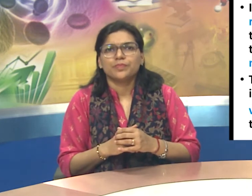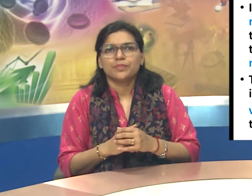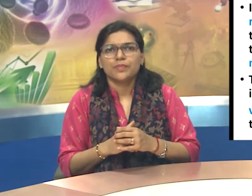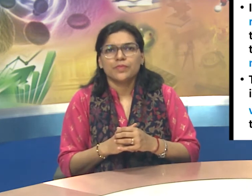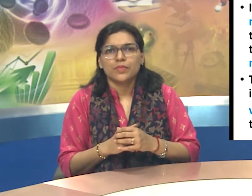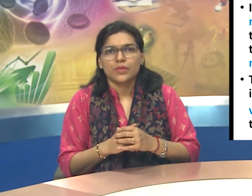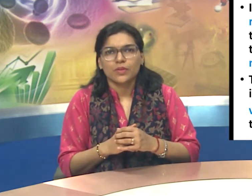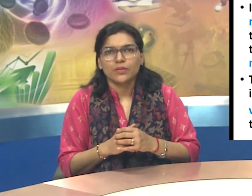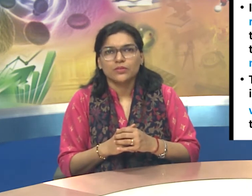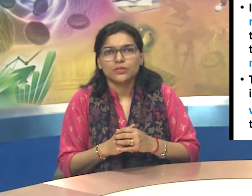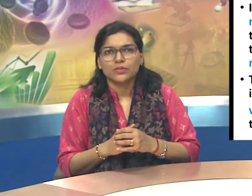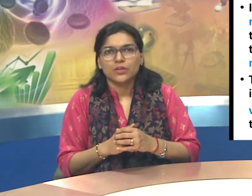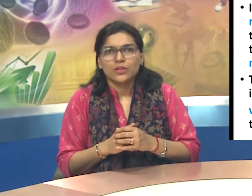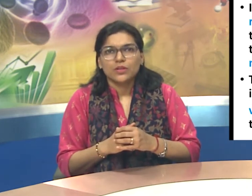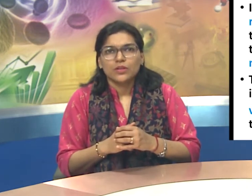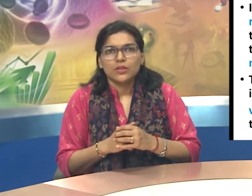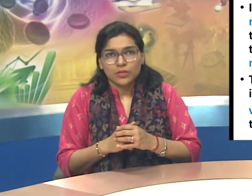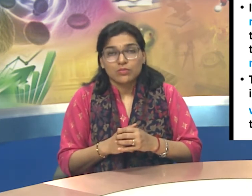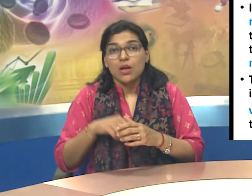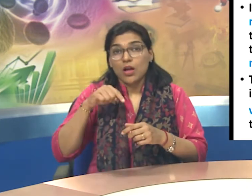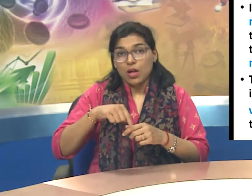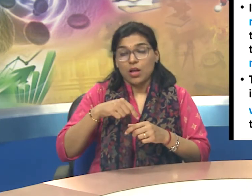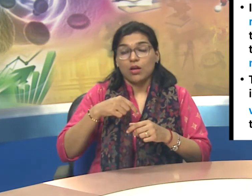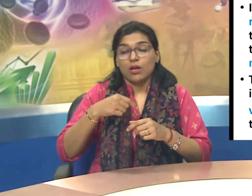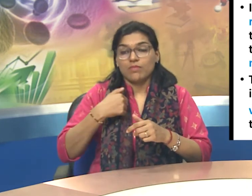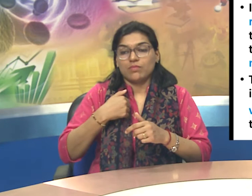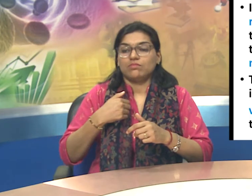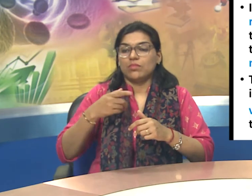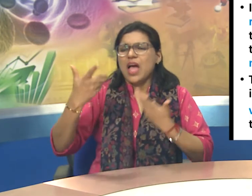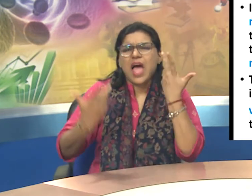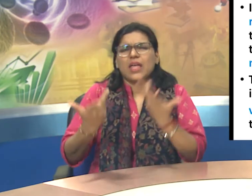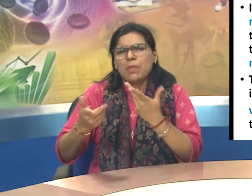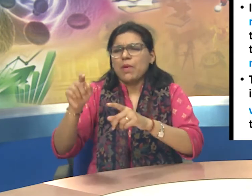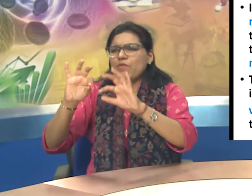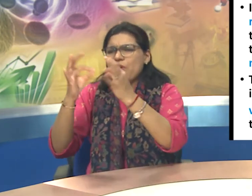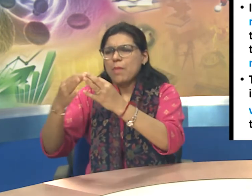is a computer-based system of